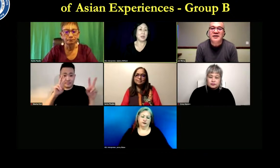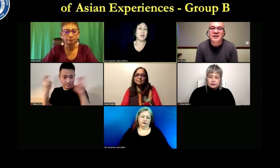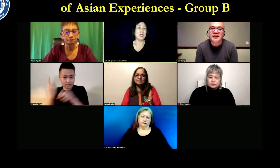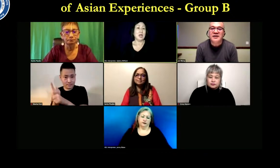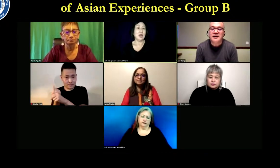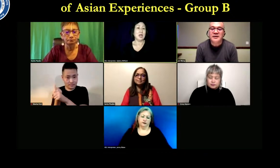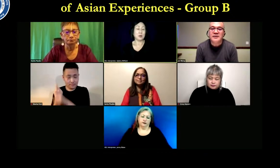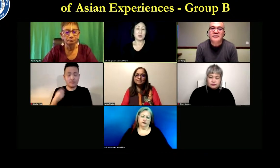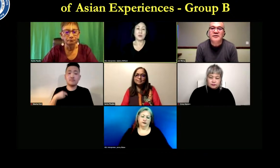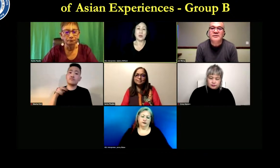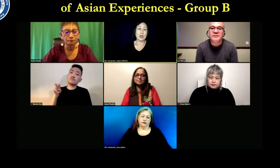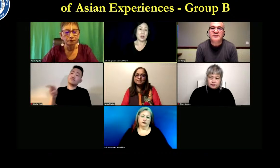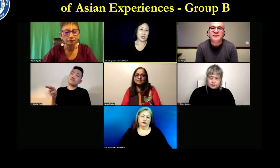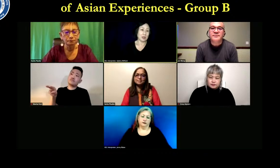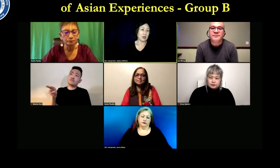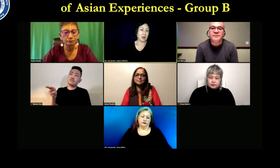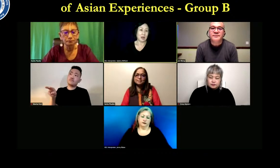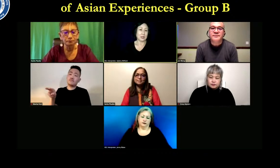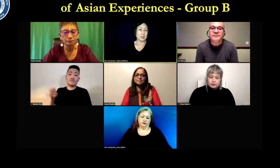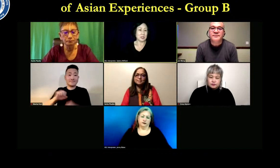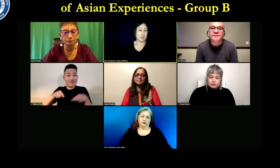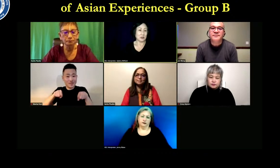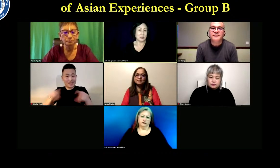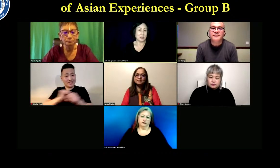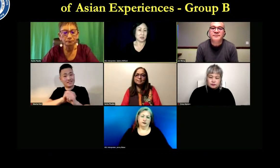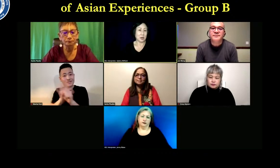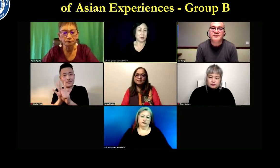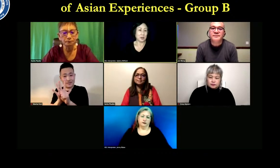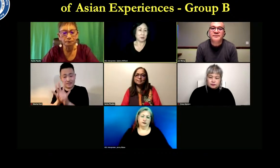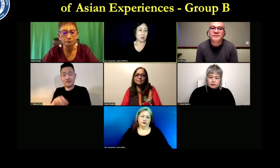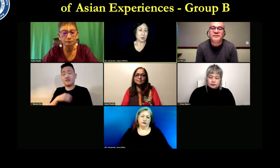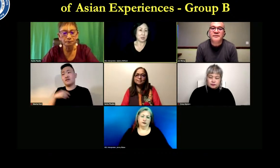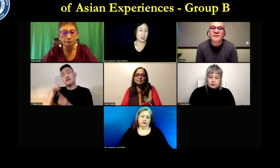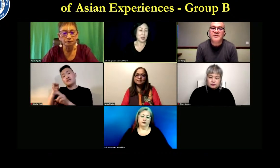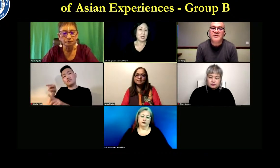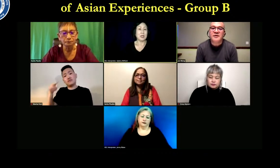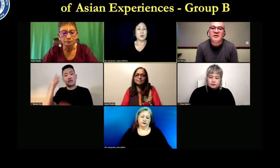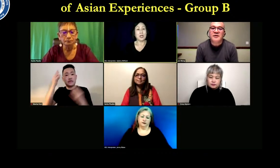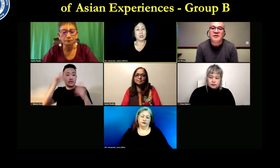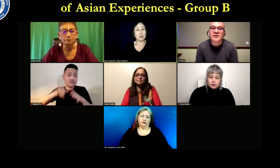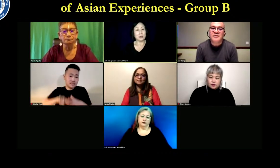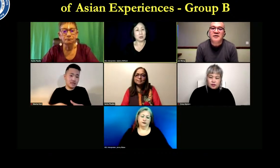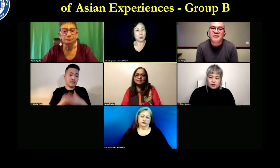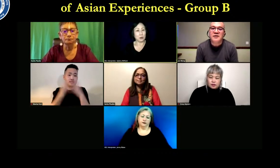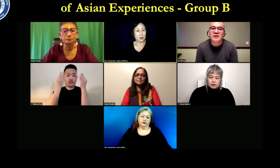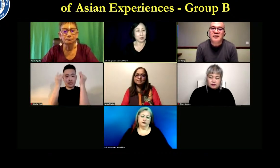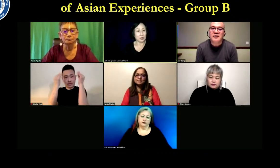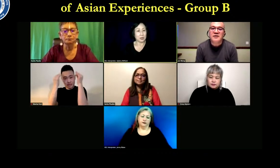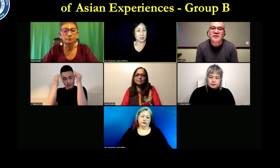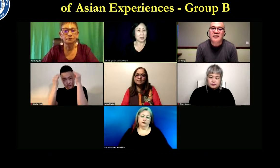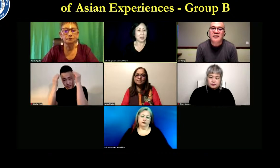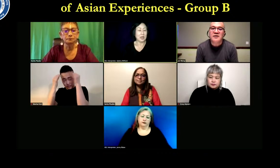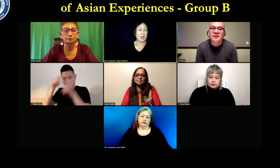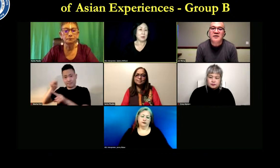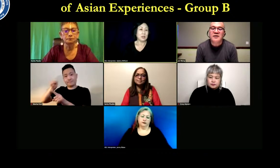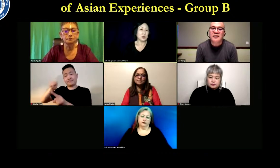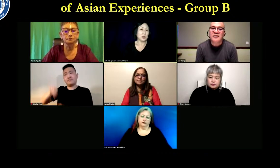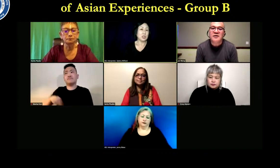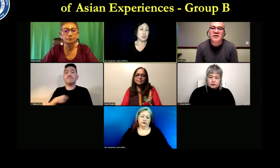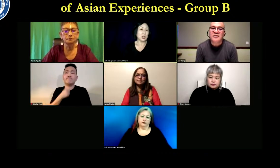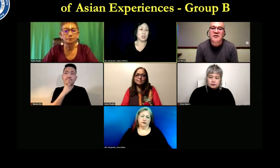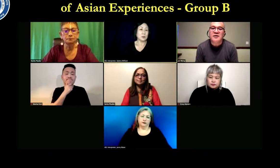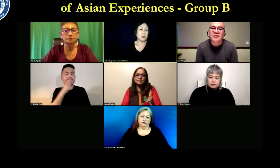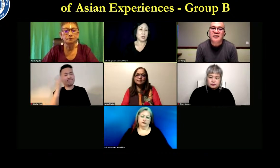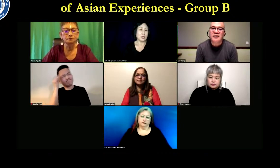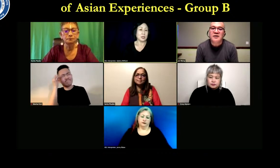BLM. That was a very hot and sensitive topic and movement. Then we had coronavirus. But